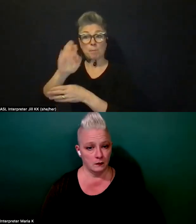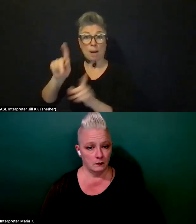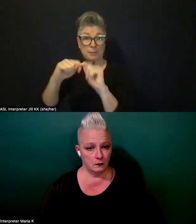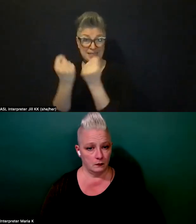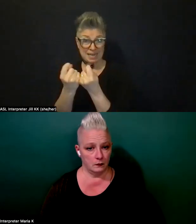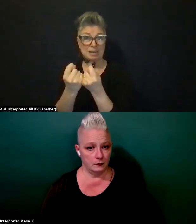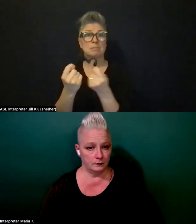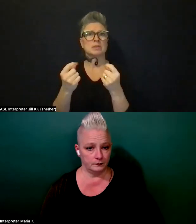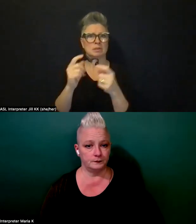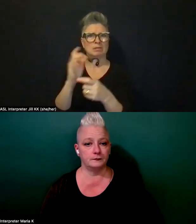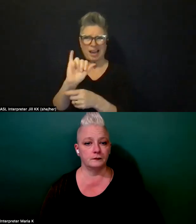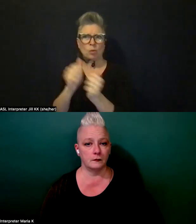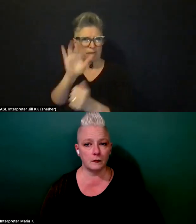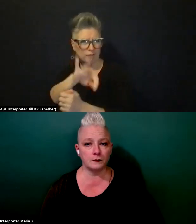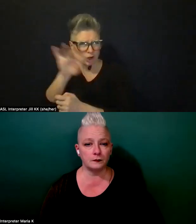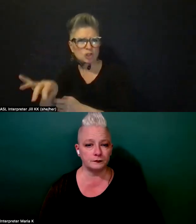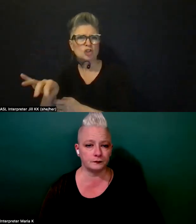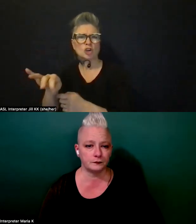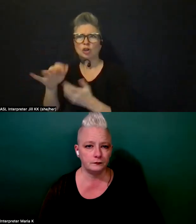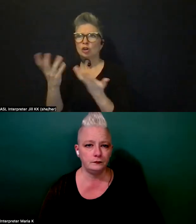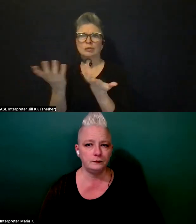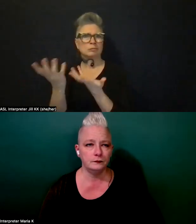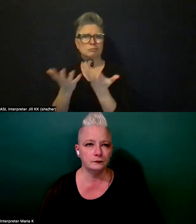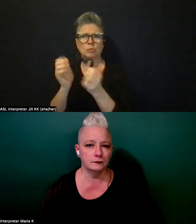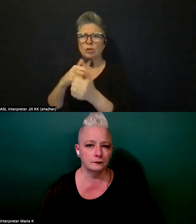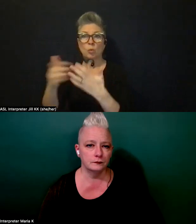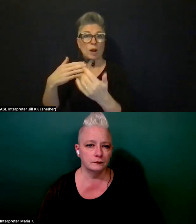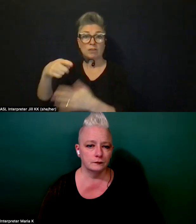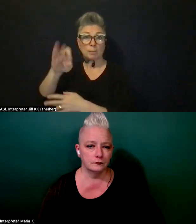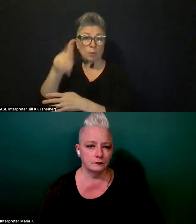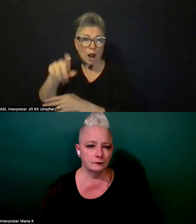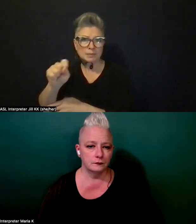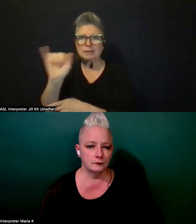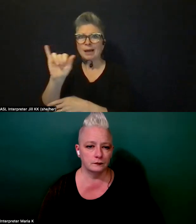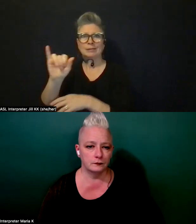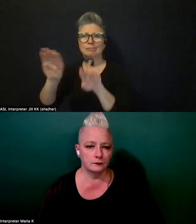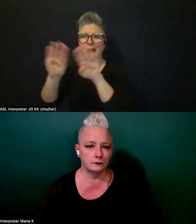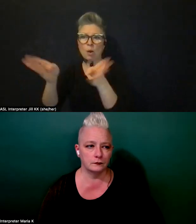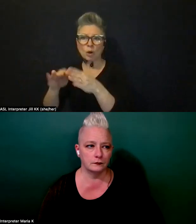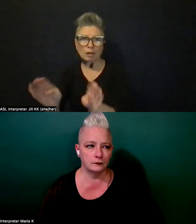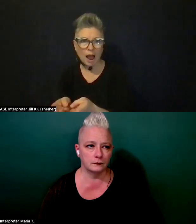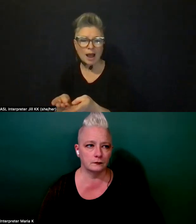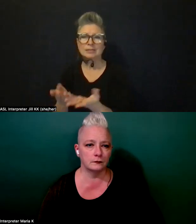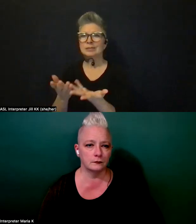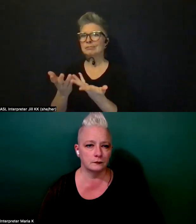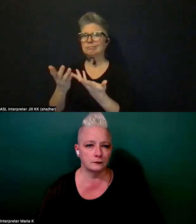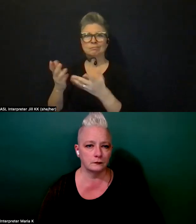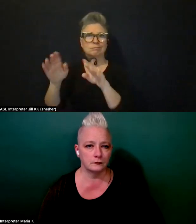with the furniture, with whatever prop, like the hourglass, the couch, the